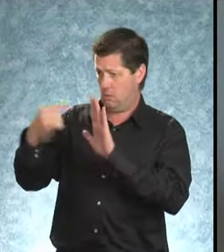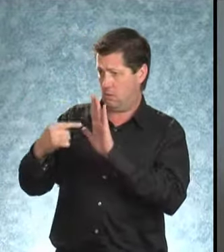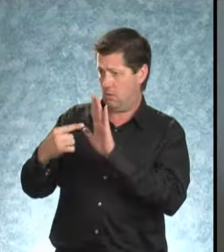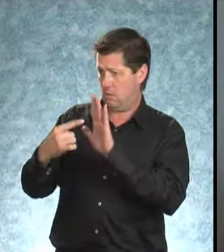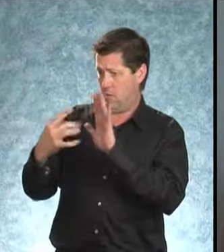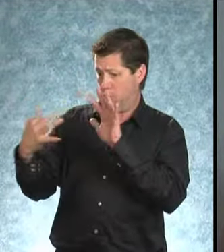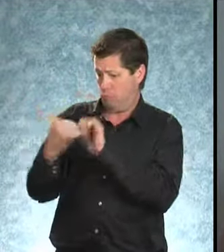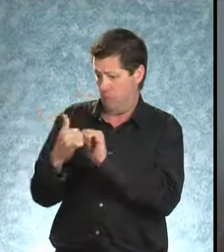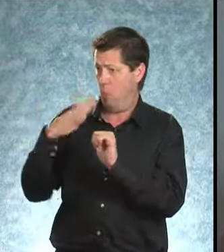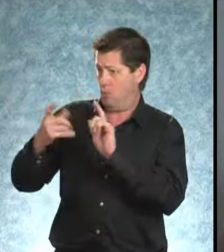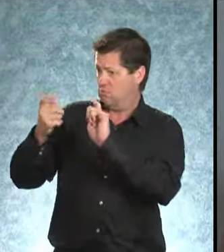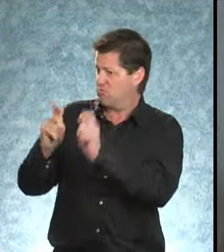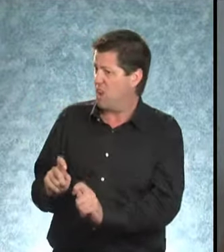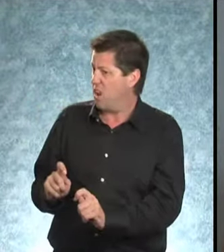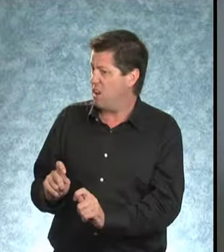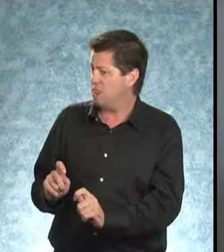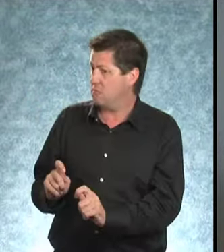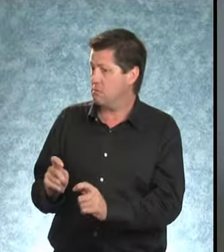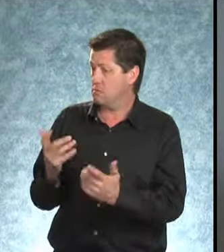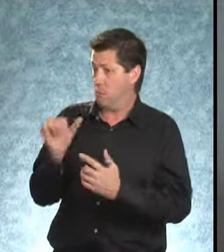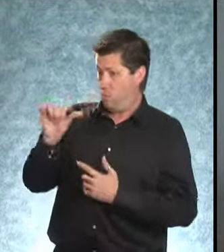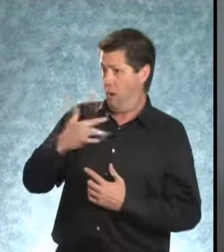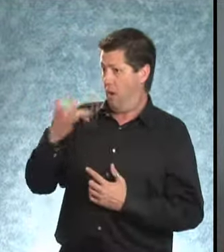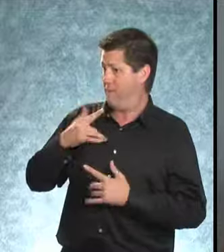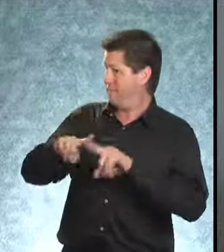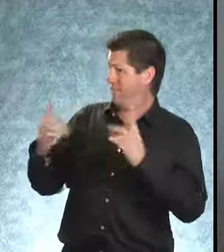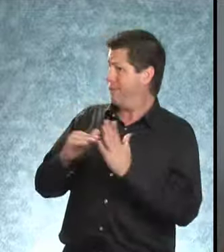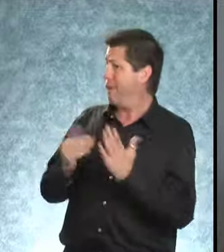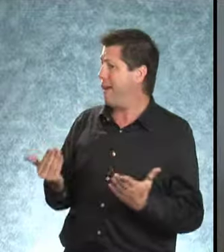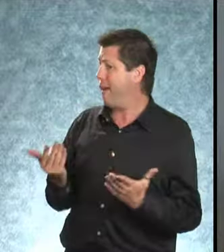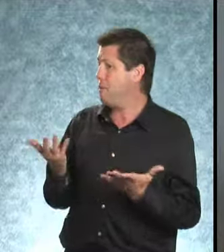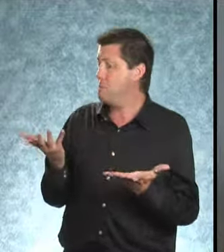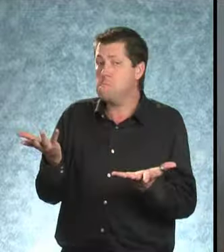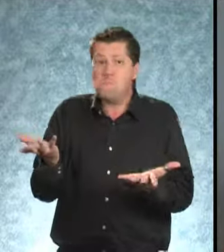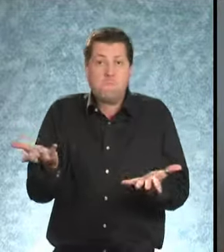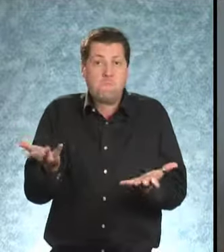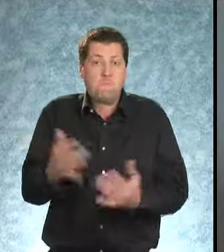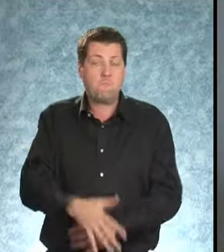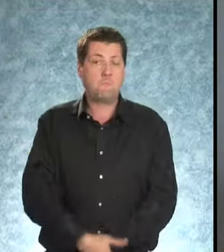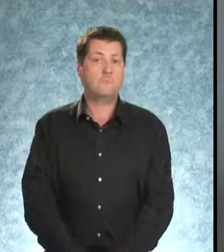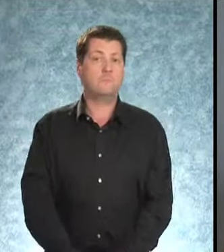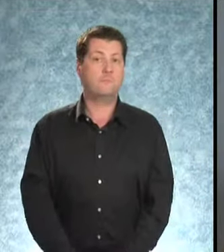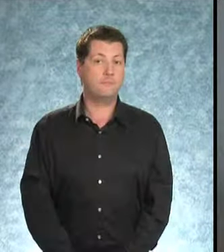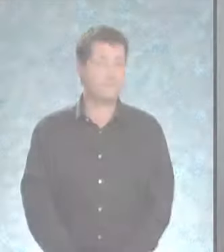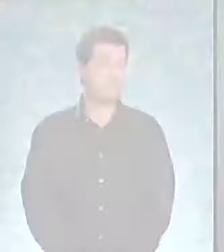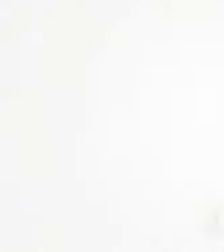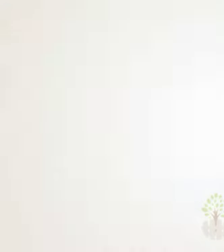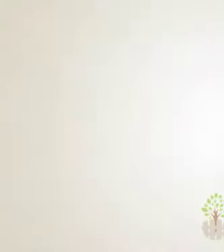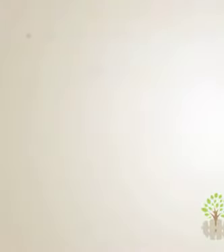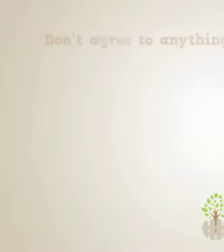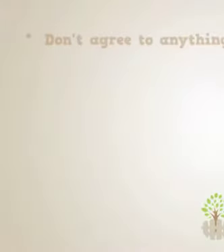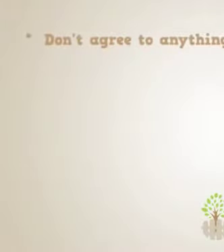do we want to rewrite this agreement? Has the situation changed since we sat down and wrote the agreement? What